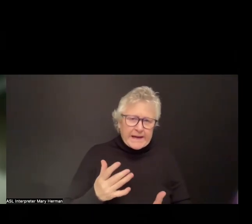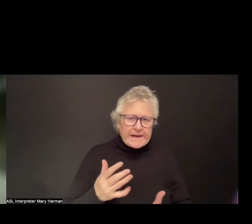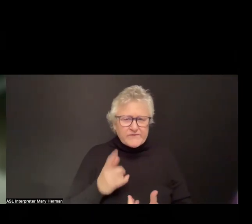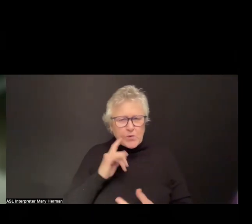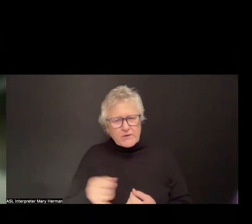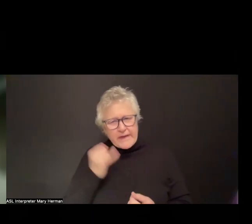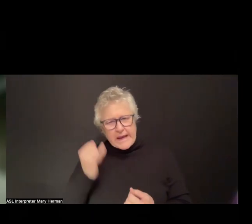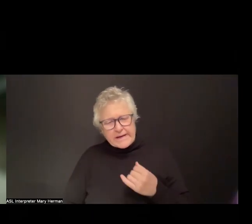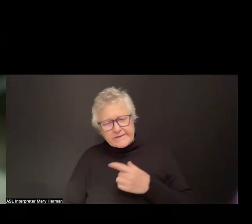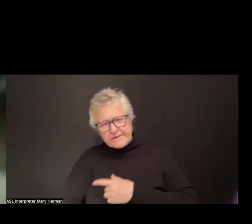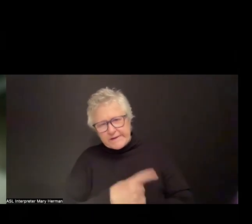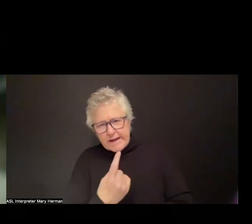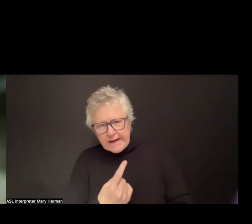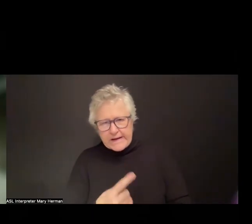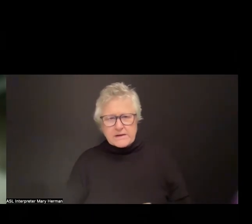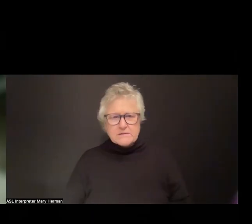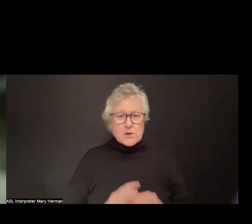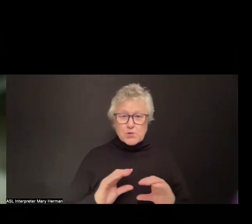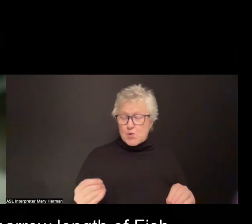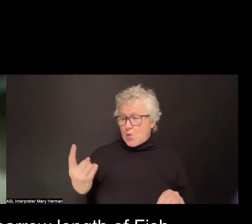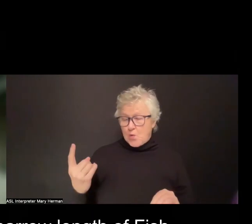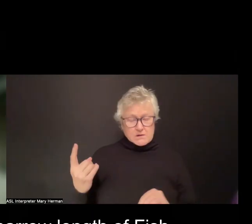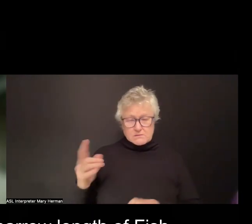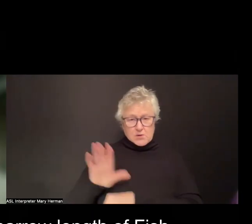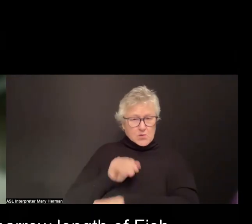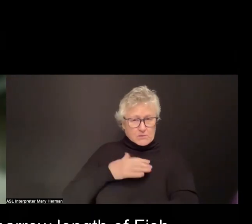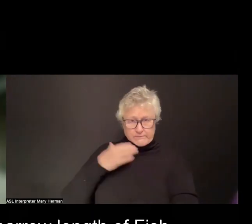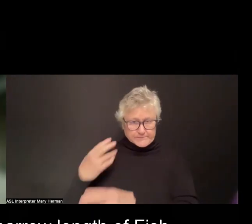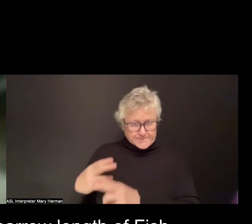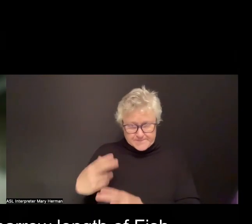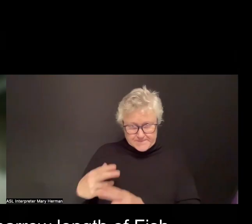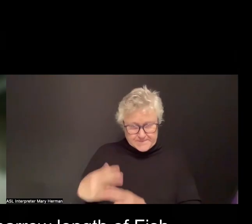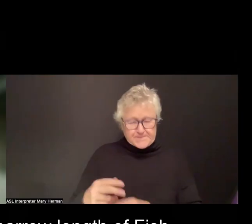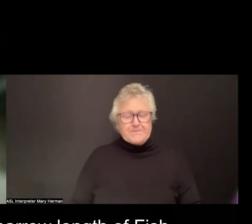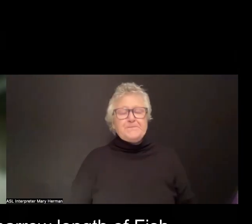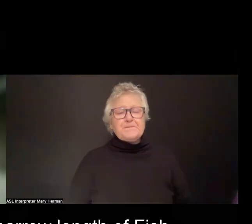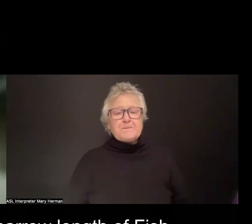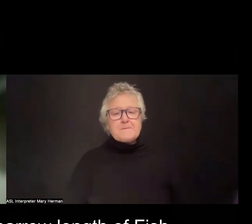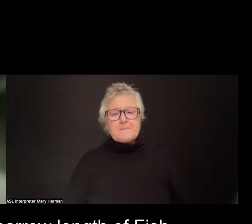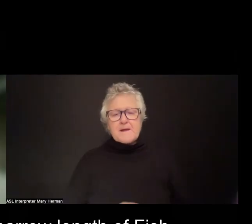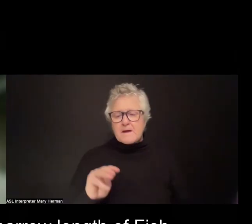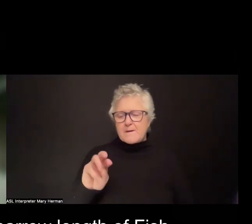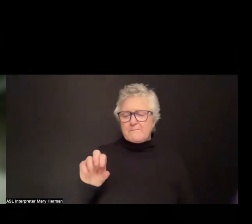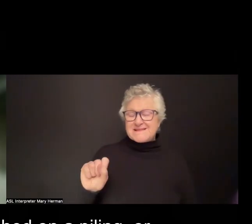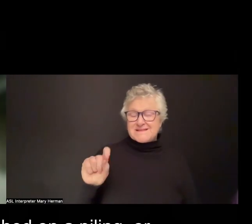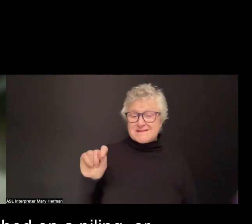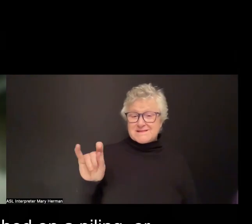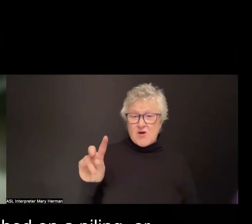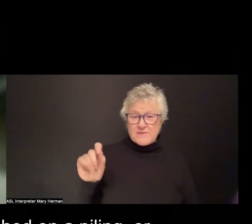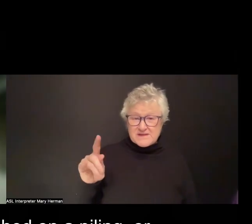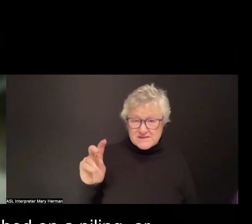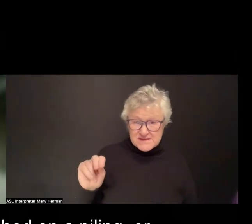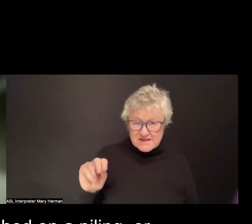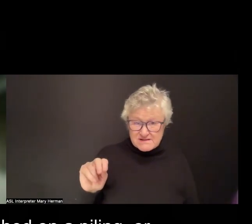Mrs. Tomlinson was, I knew not where. As I gazed up the narrow length of Fish Street, I spied not a living soul, save the odd